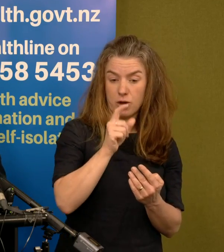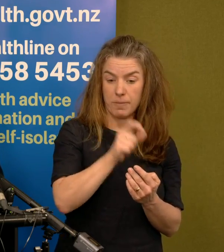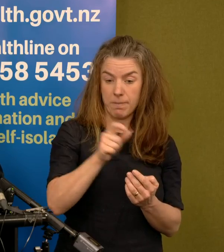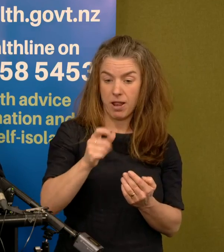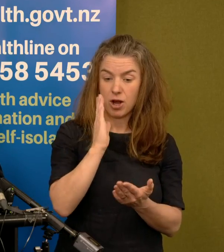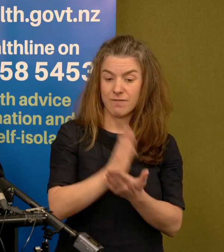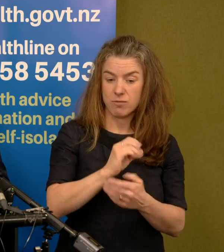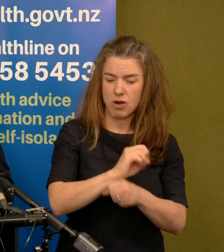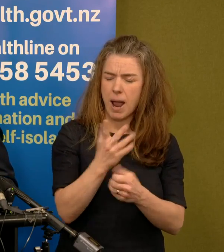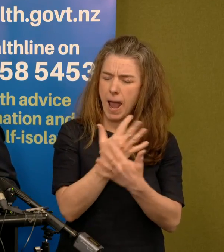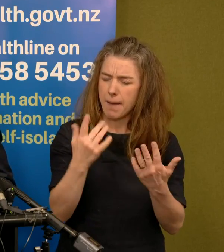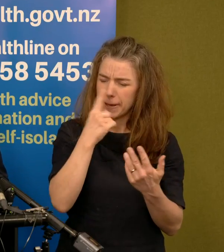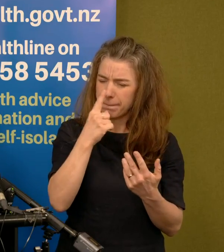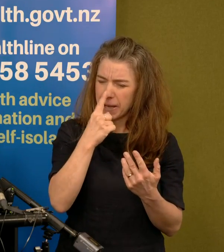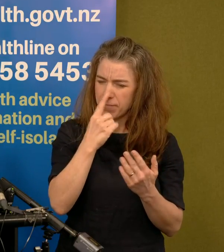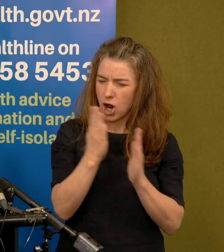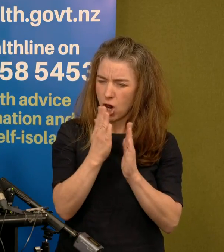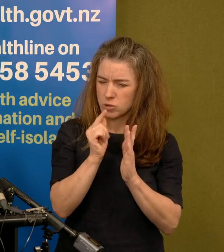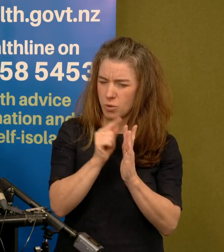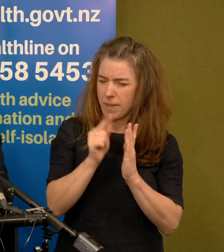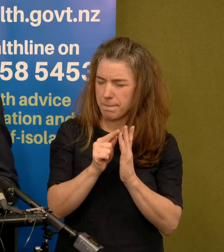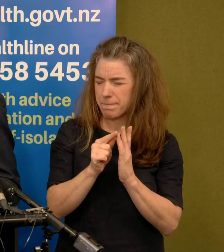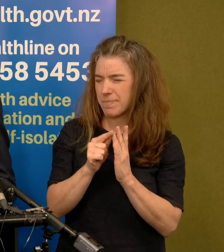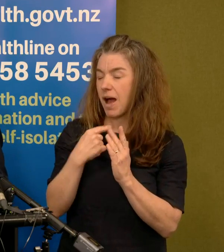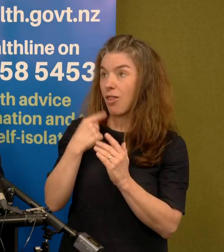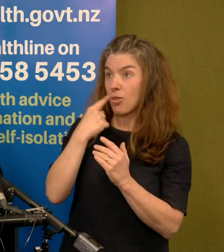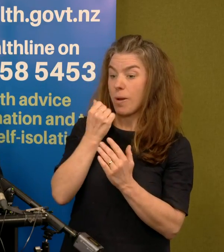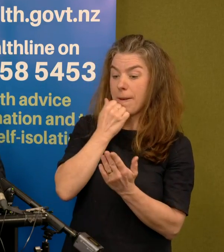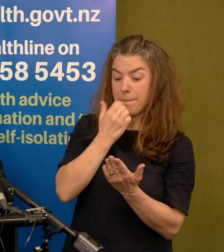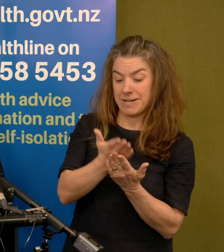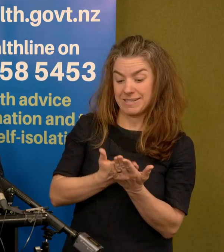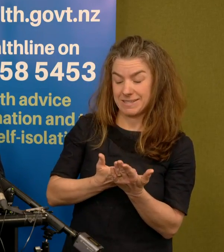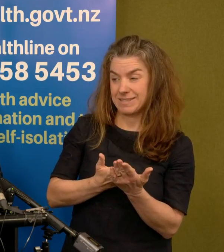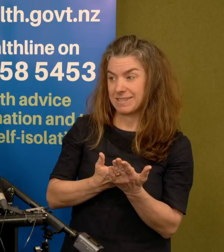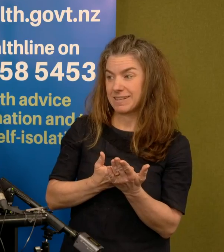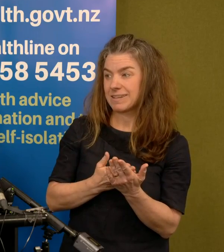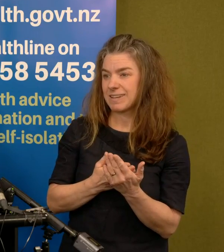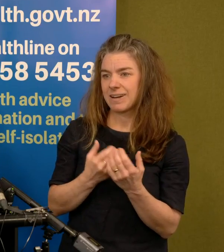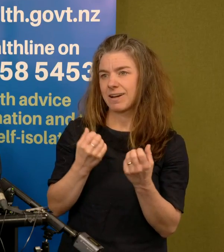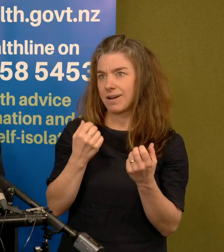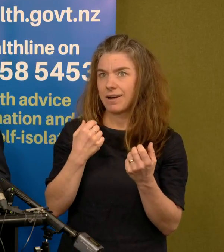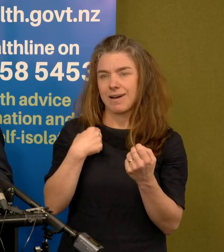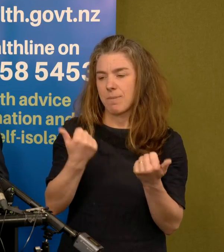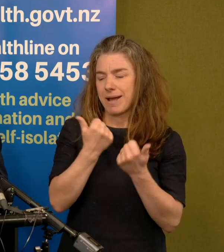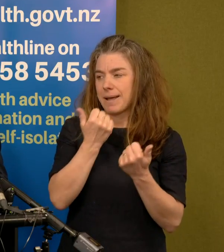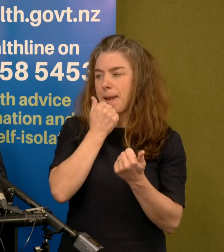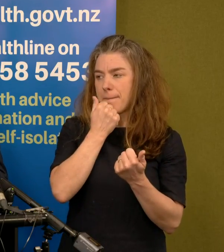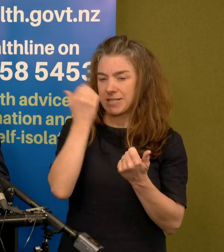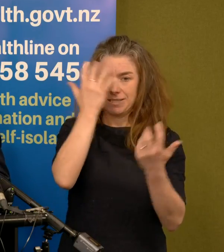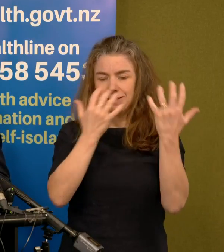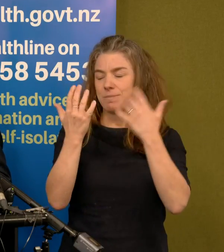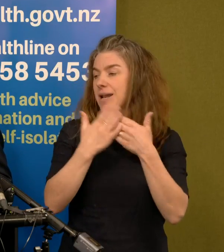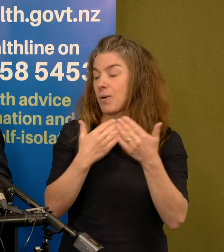around that? I thought I had the numbers with me. I don't have them here, but as you can imagine, there are lots of numbers to think about. What I can